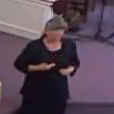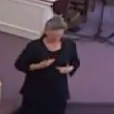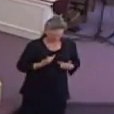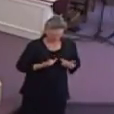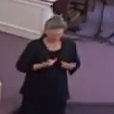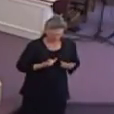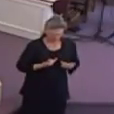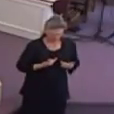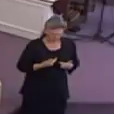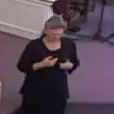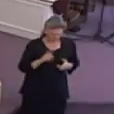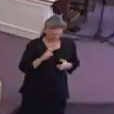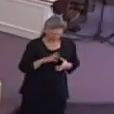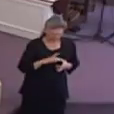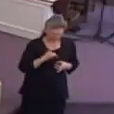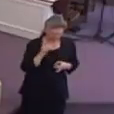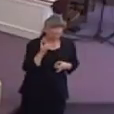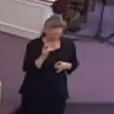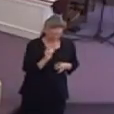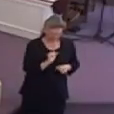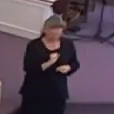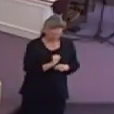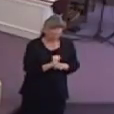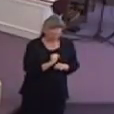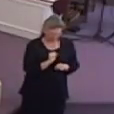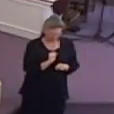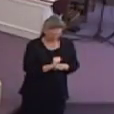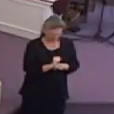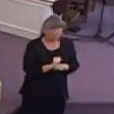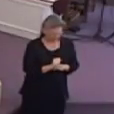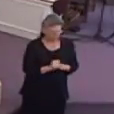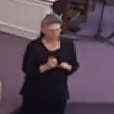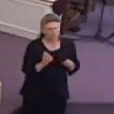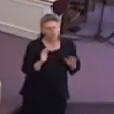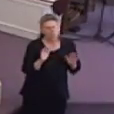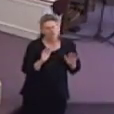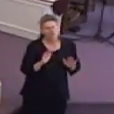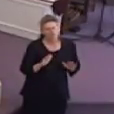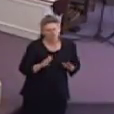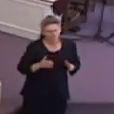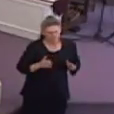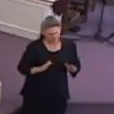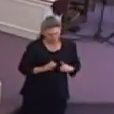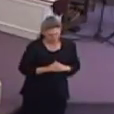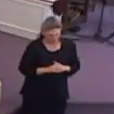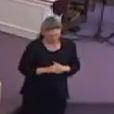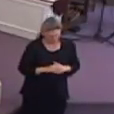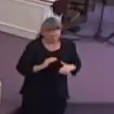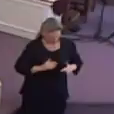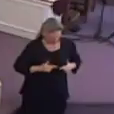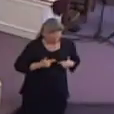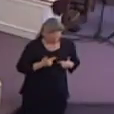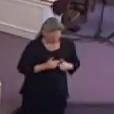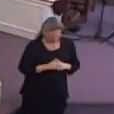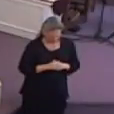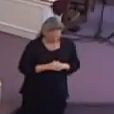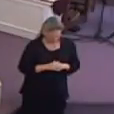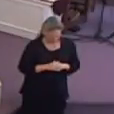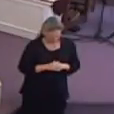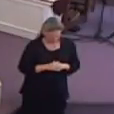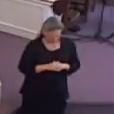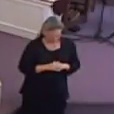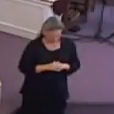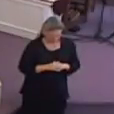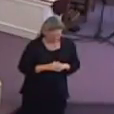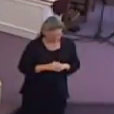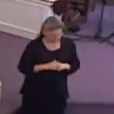we need your Spirit, Lord, just to operate, Lord, in a magnificent way in this house today and in our lives. Lord, in the lives